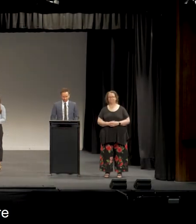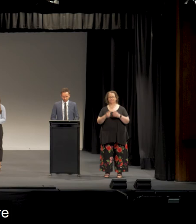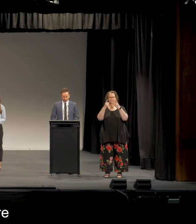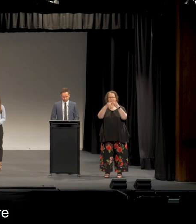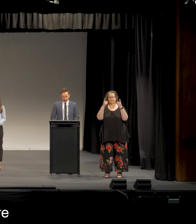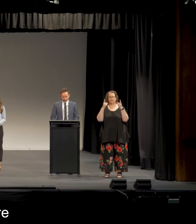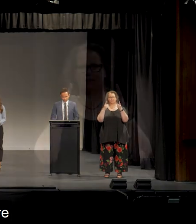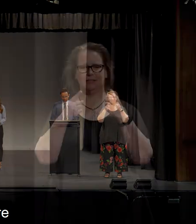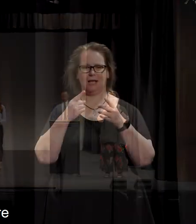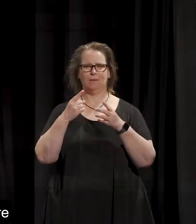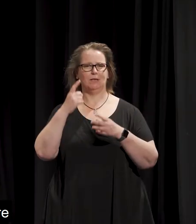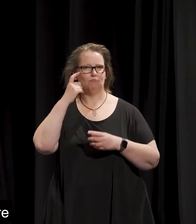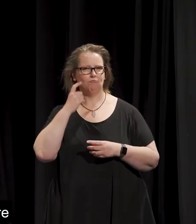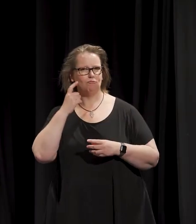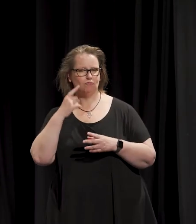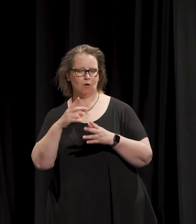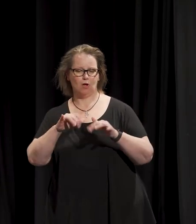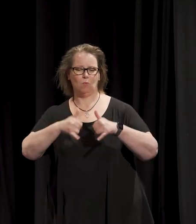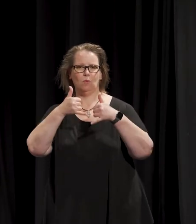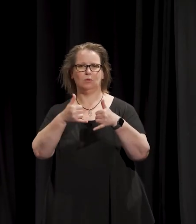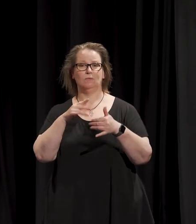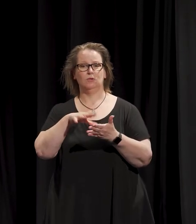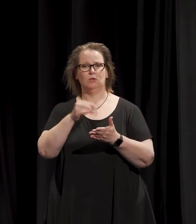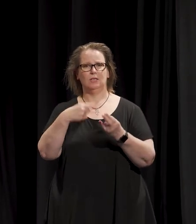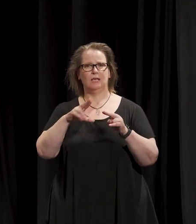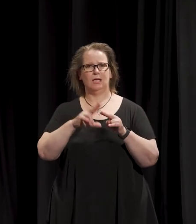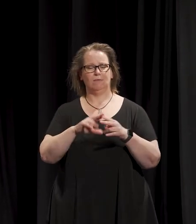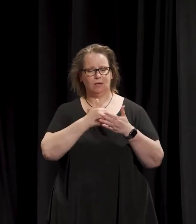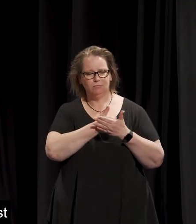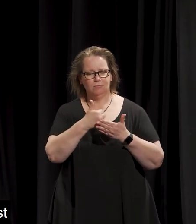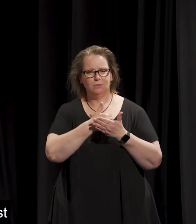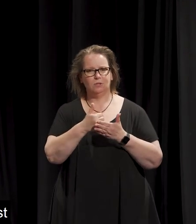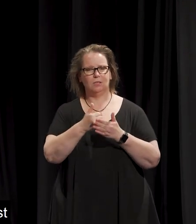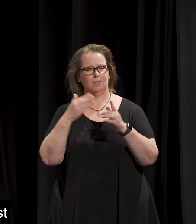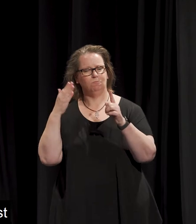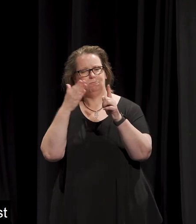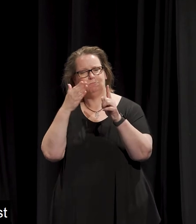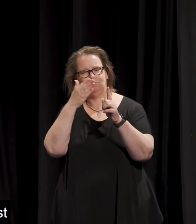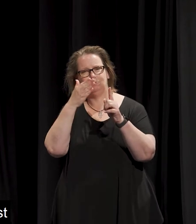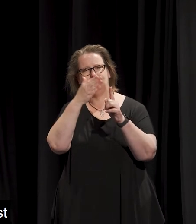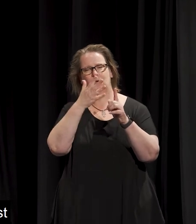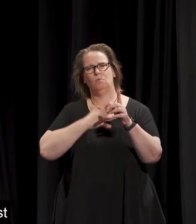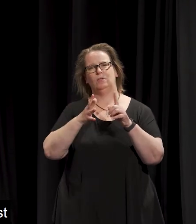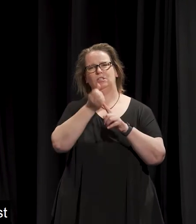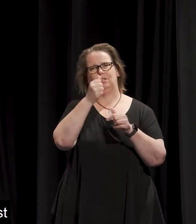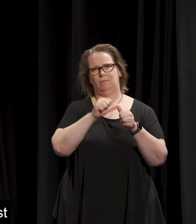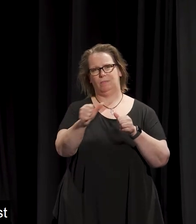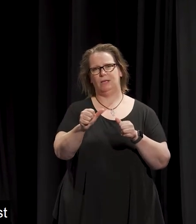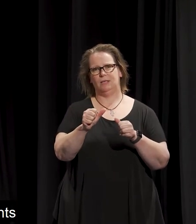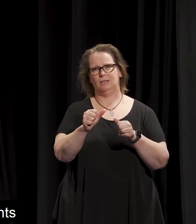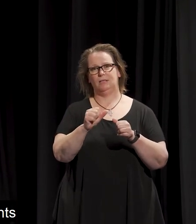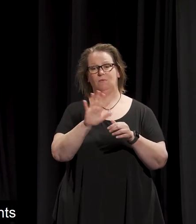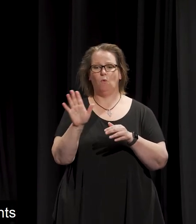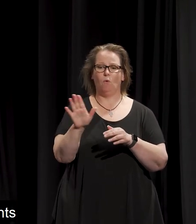Academic Effort Awards are presented to students who have been identified as consistently striving to achieve their personal best across all of their